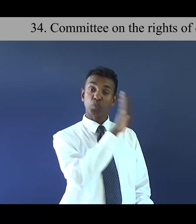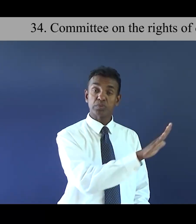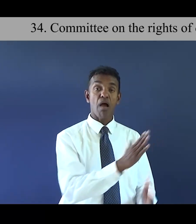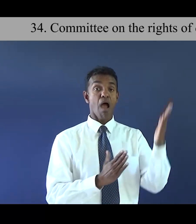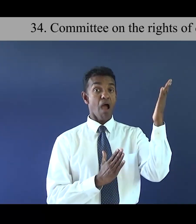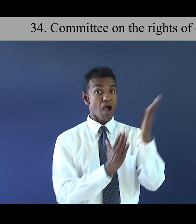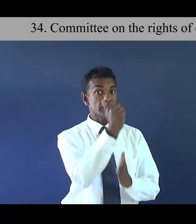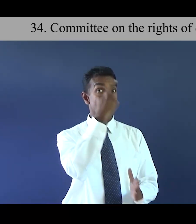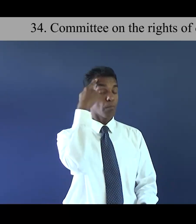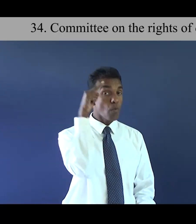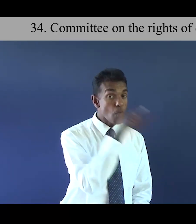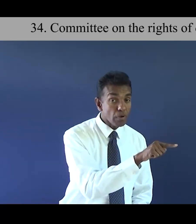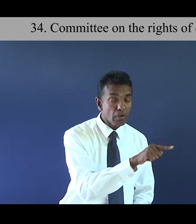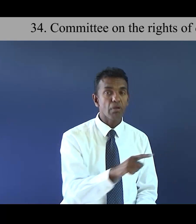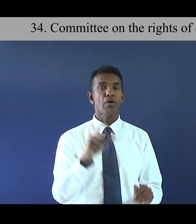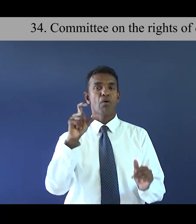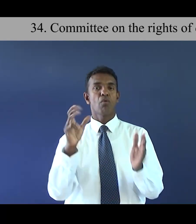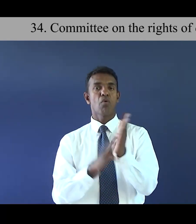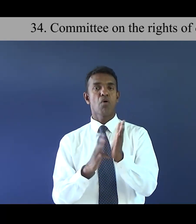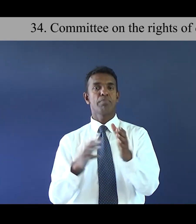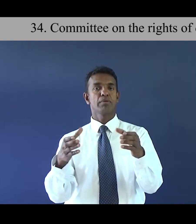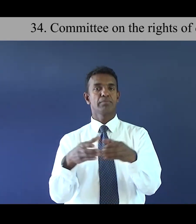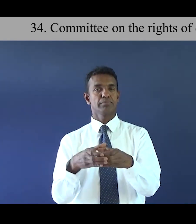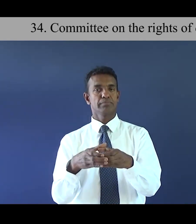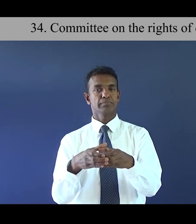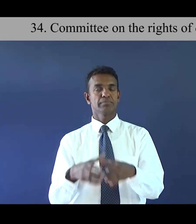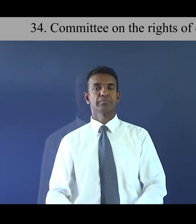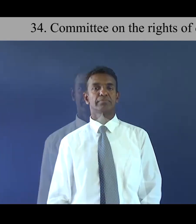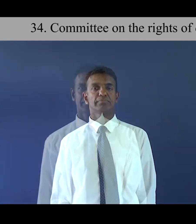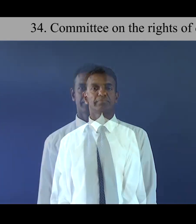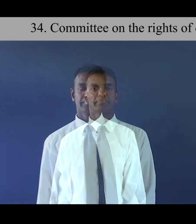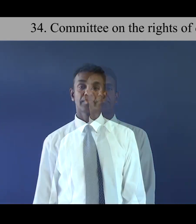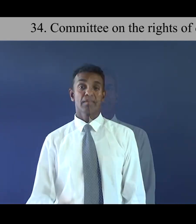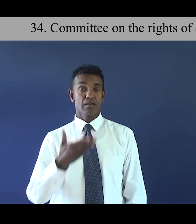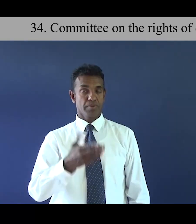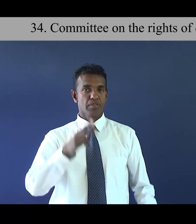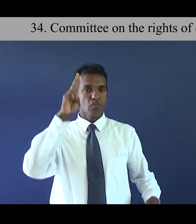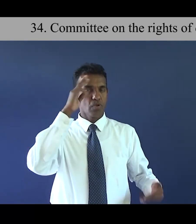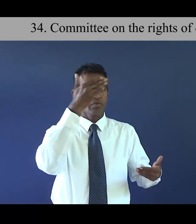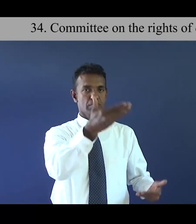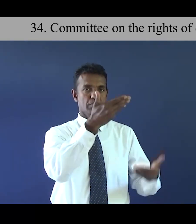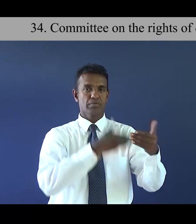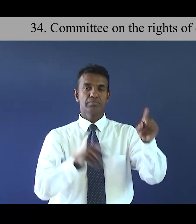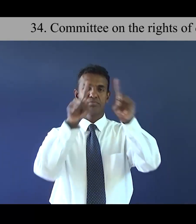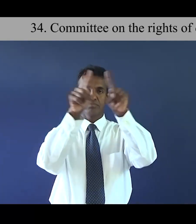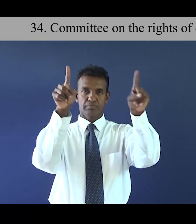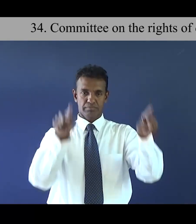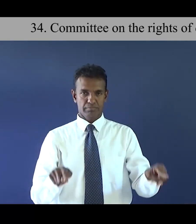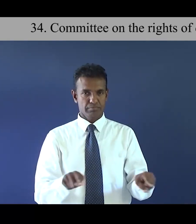Each country will write a report about their work for this agreement and send